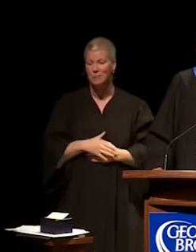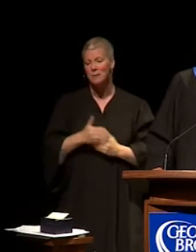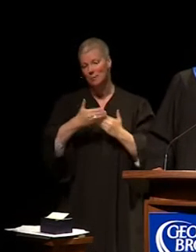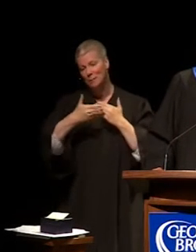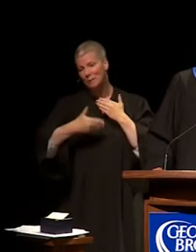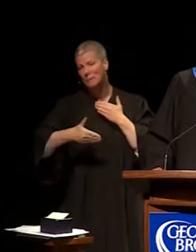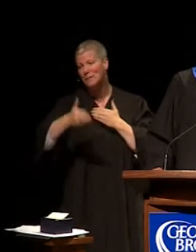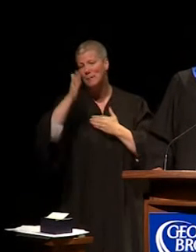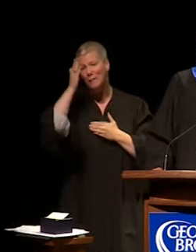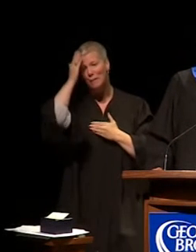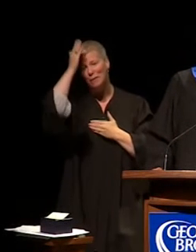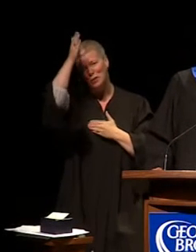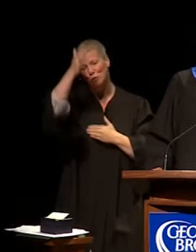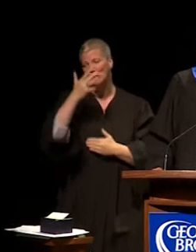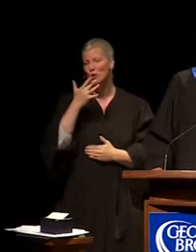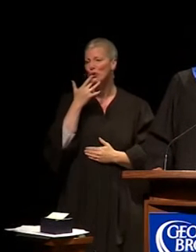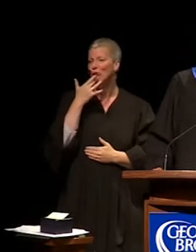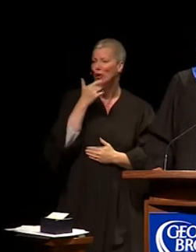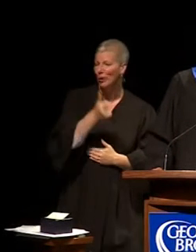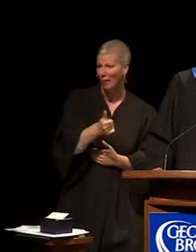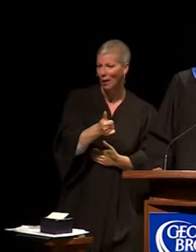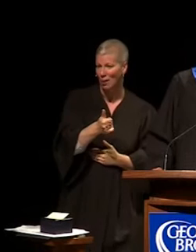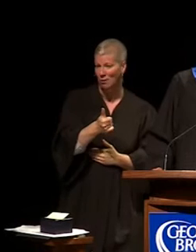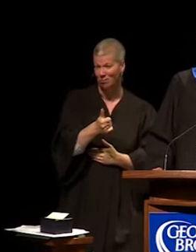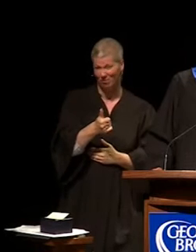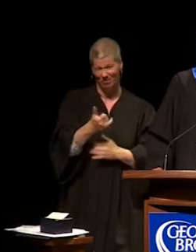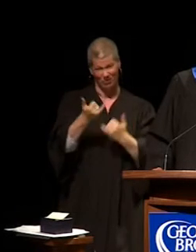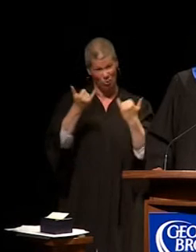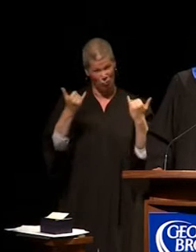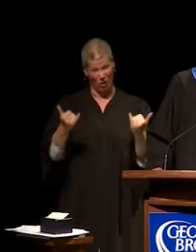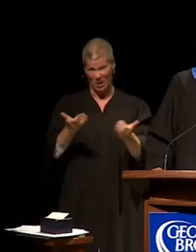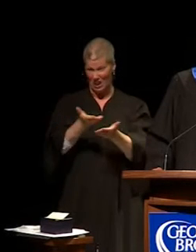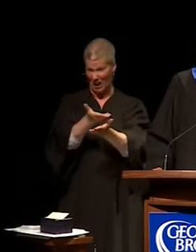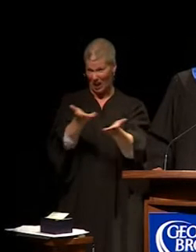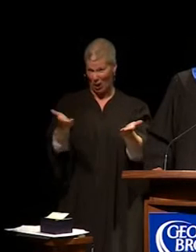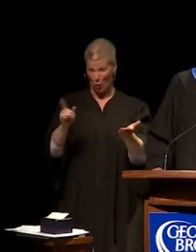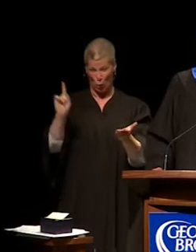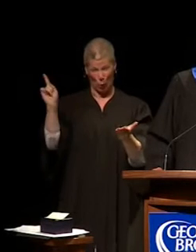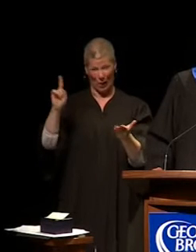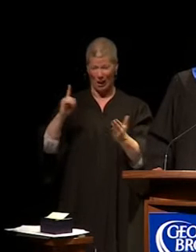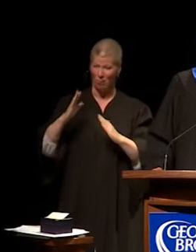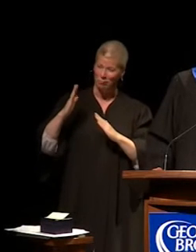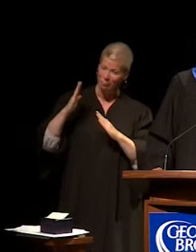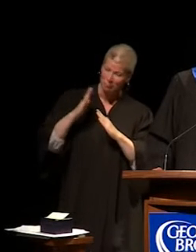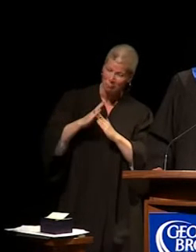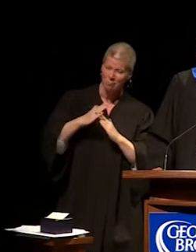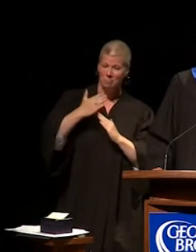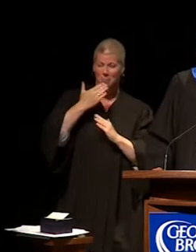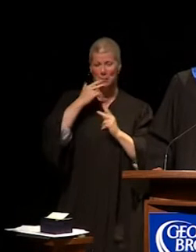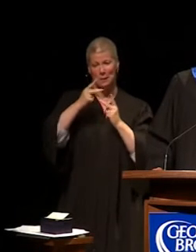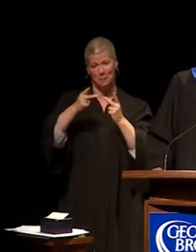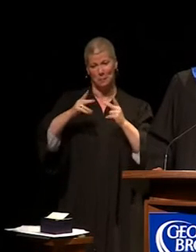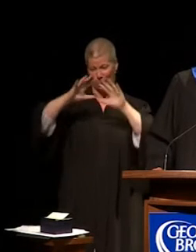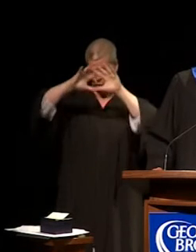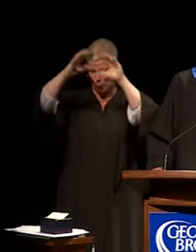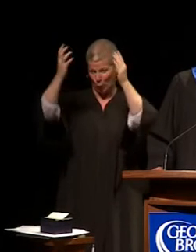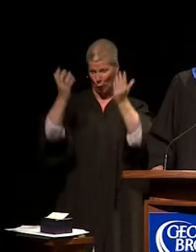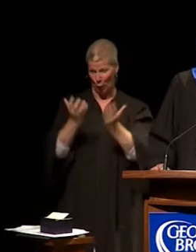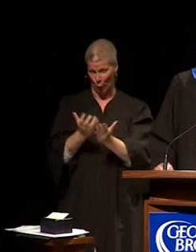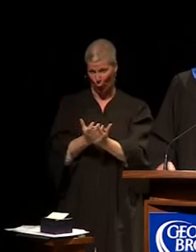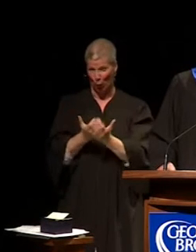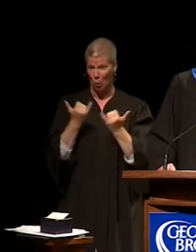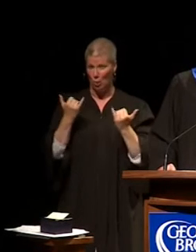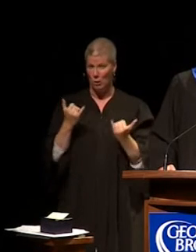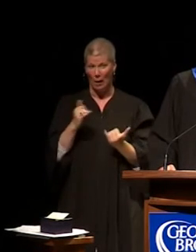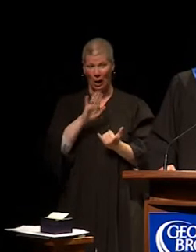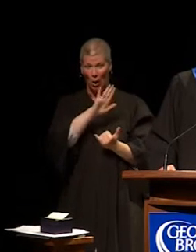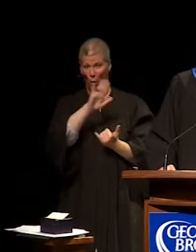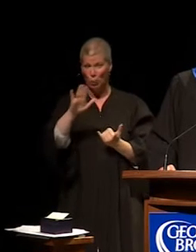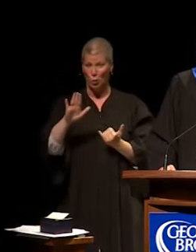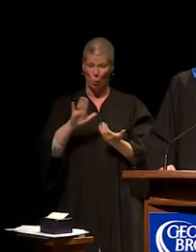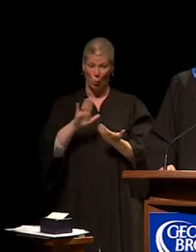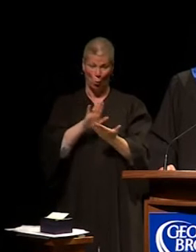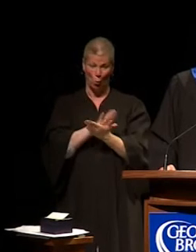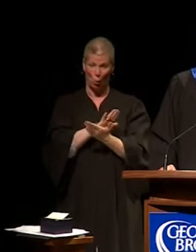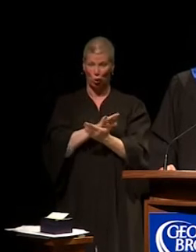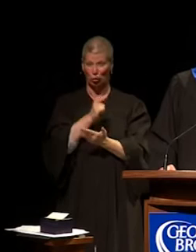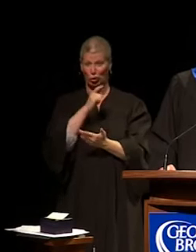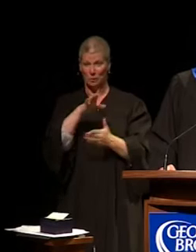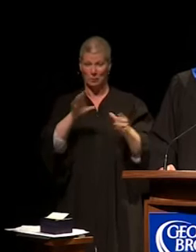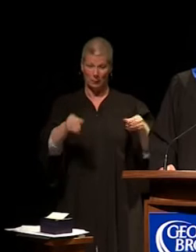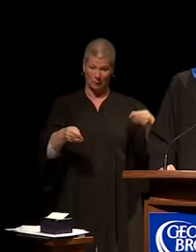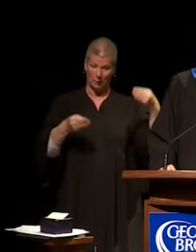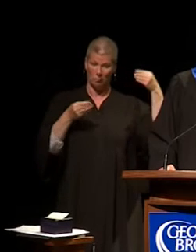success. You are in one of the best places in the world. You come into the workforce with an education from a great